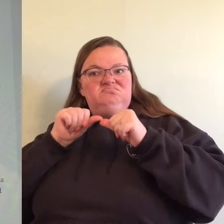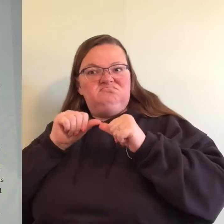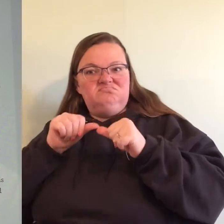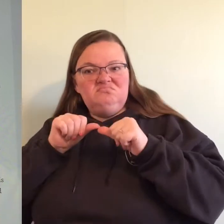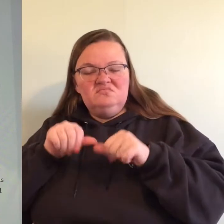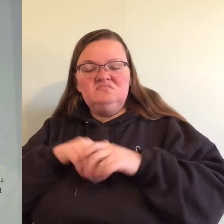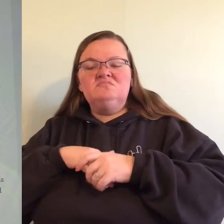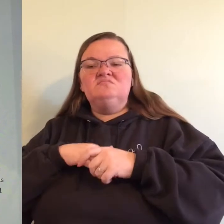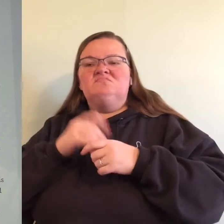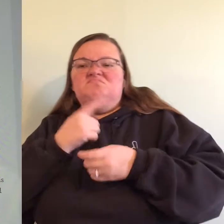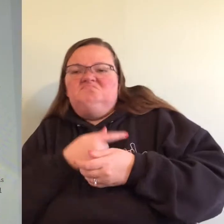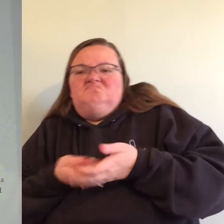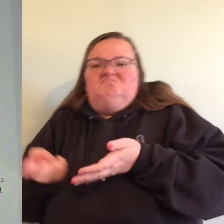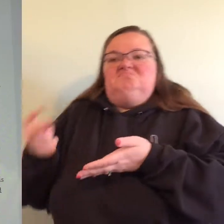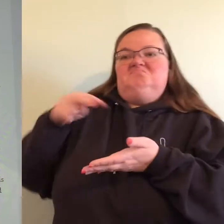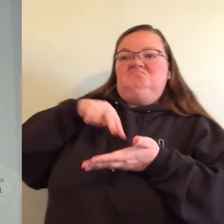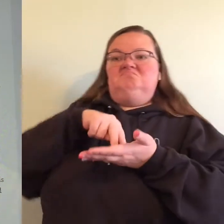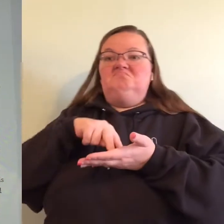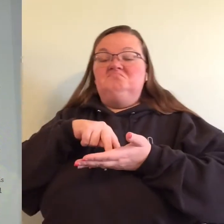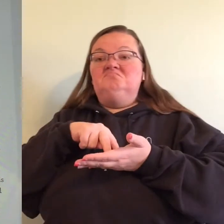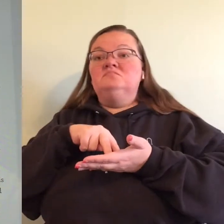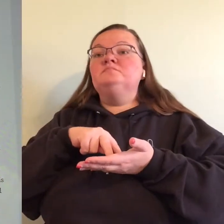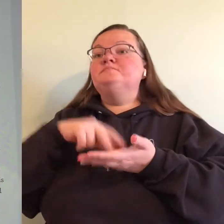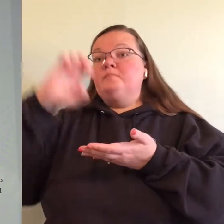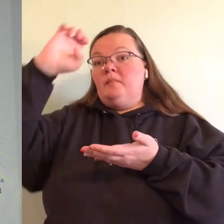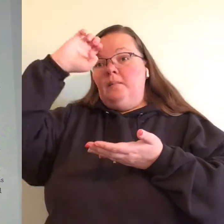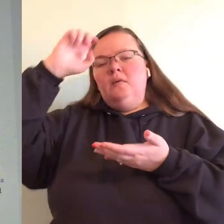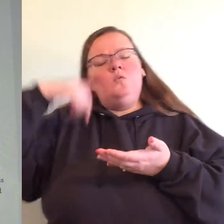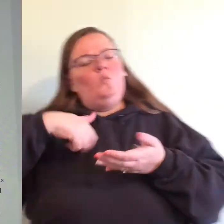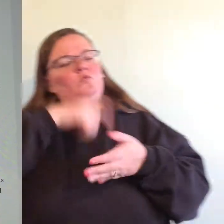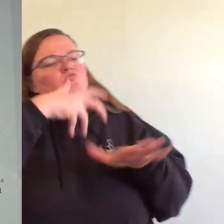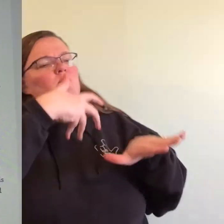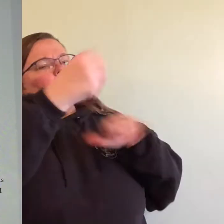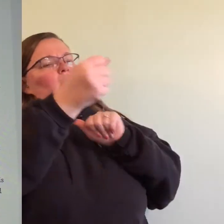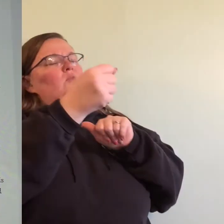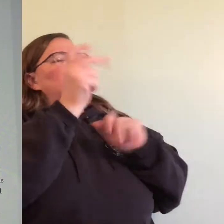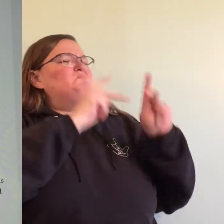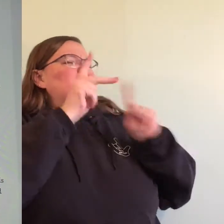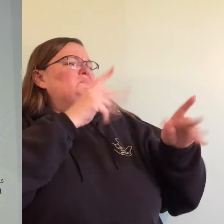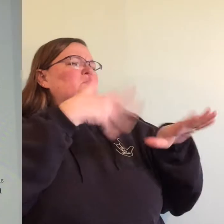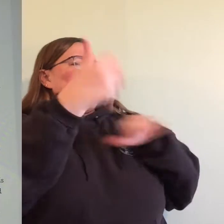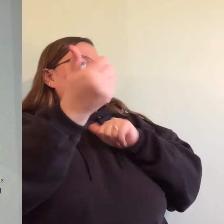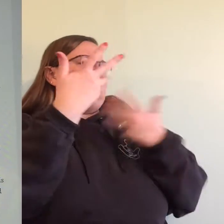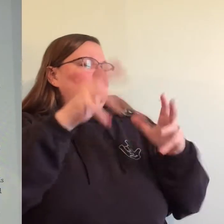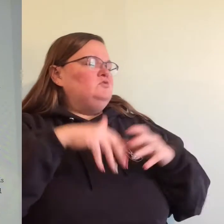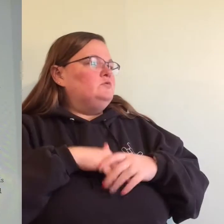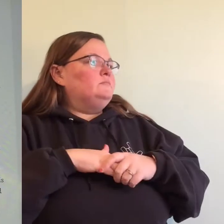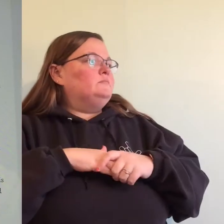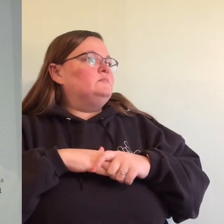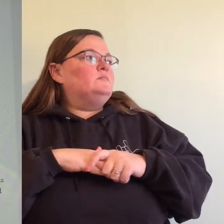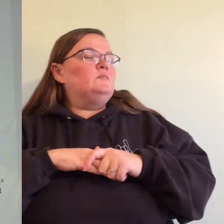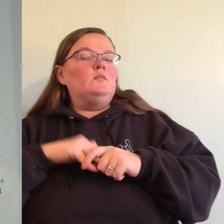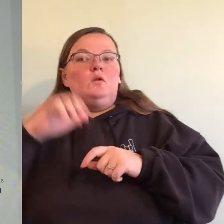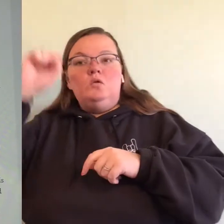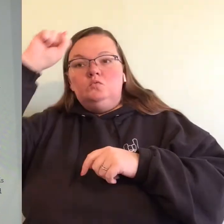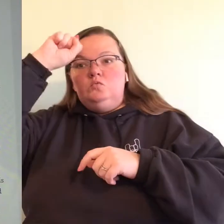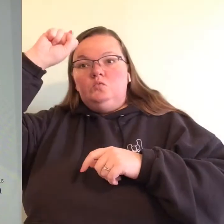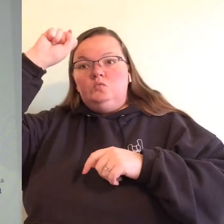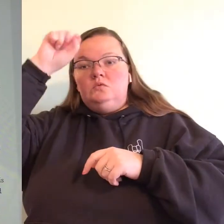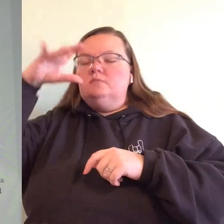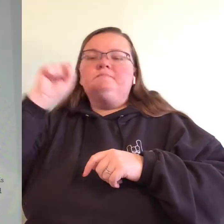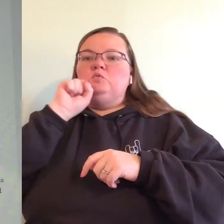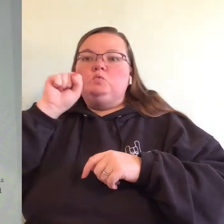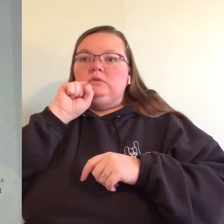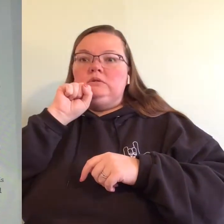minute." He struggled to his feet. "Let's get out," said Edmund. "They're gone." "Oh," said Susan. And